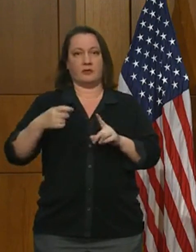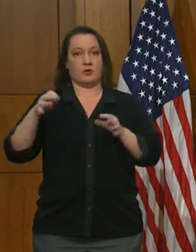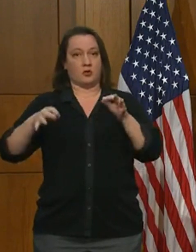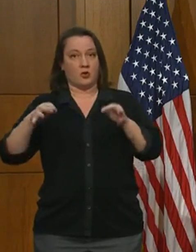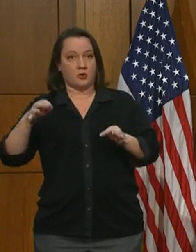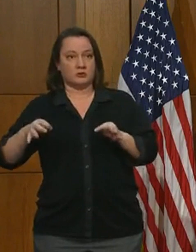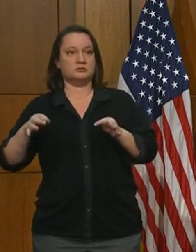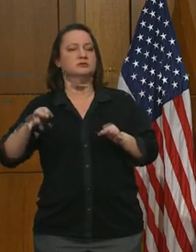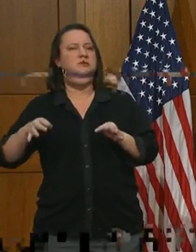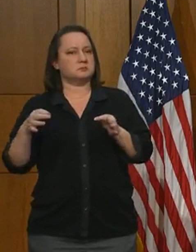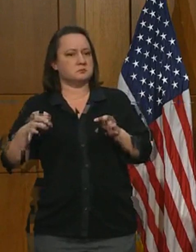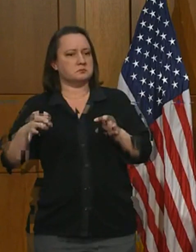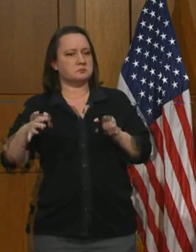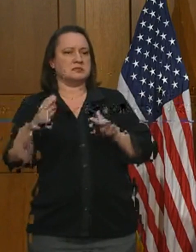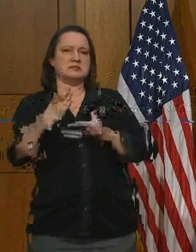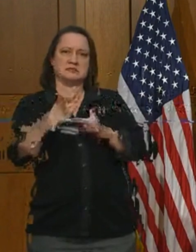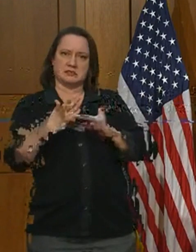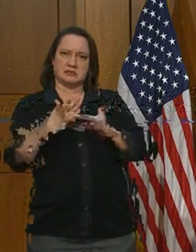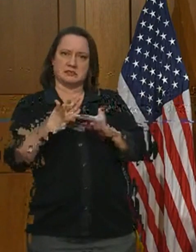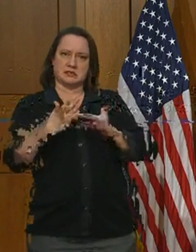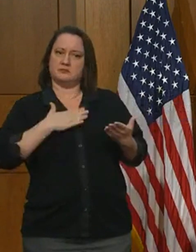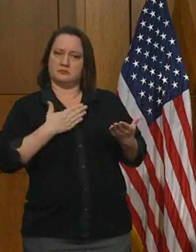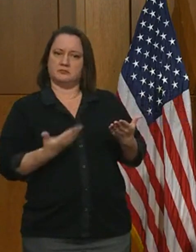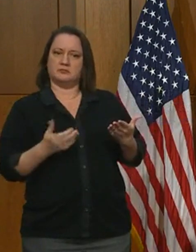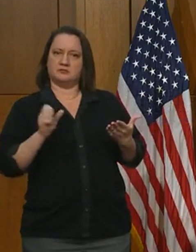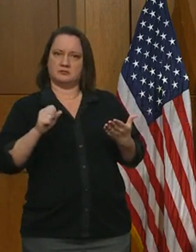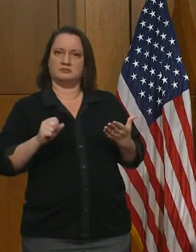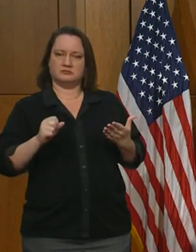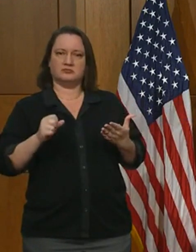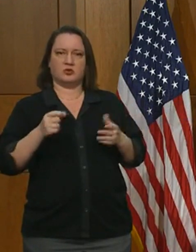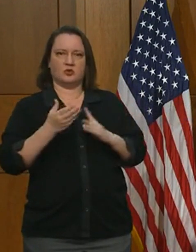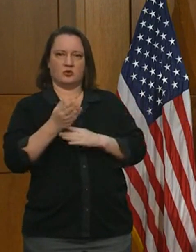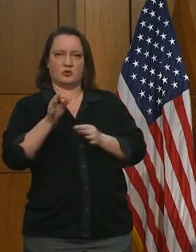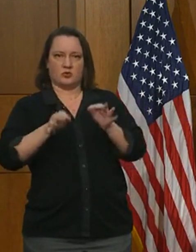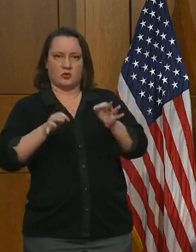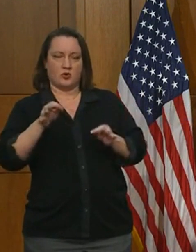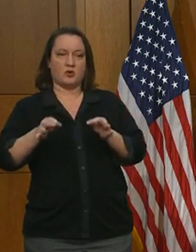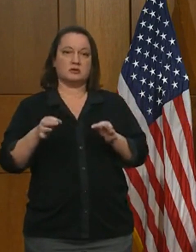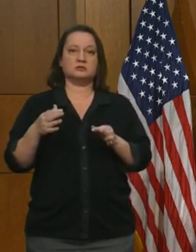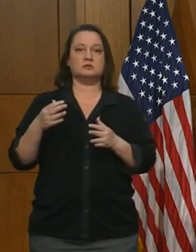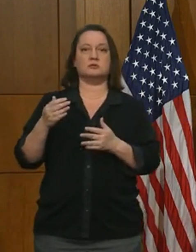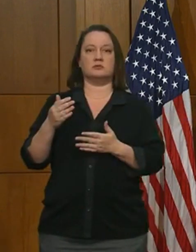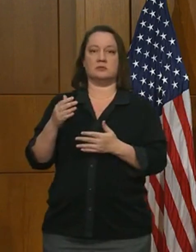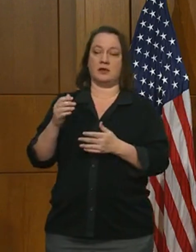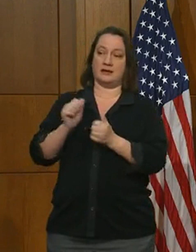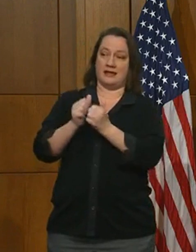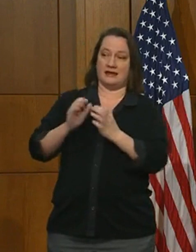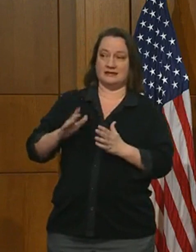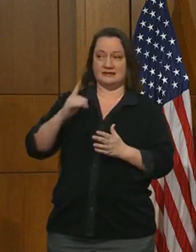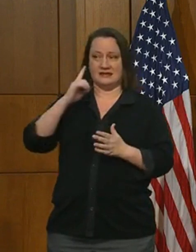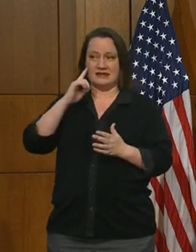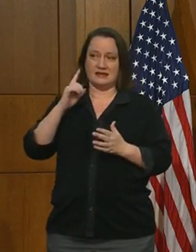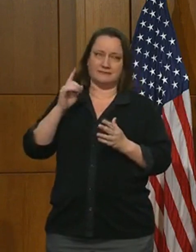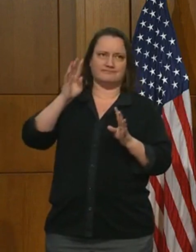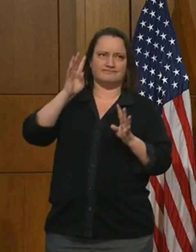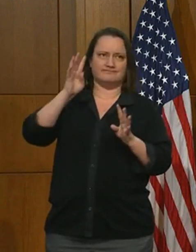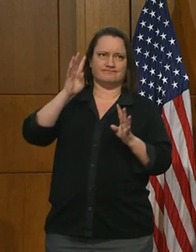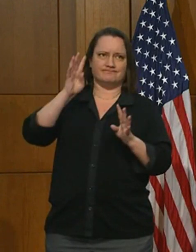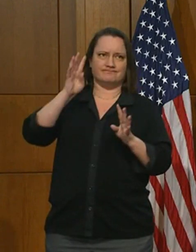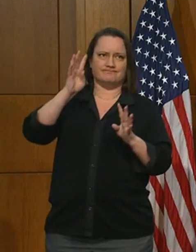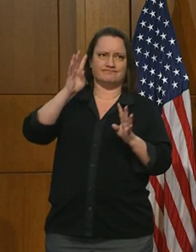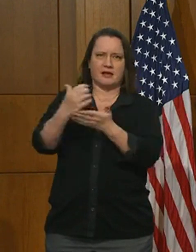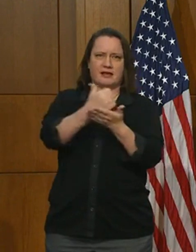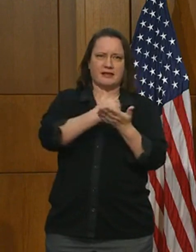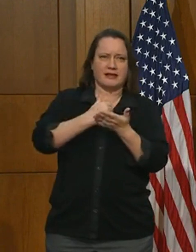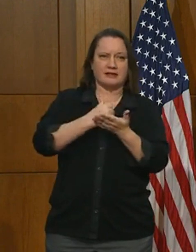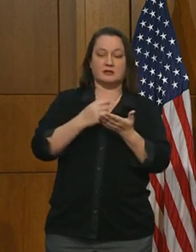candidates, as the governor says, to find innovative and creative ways to collect those petitions, and if they feel that they cannot, they can also petition the courts for